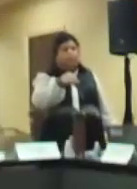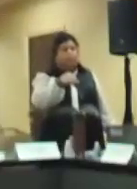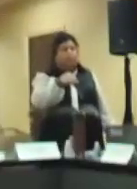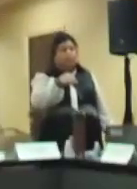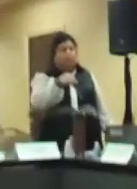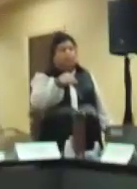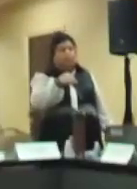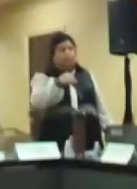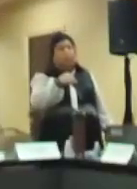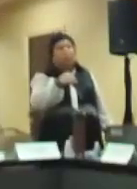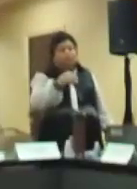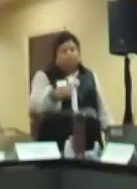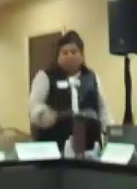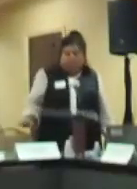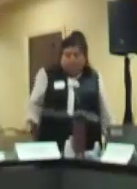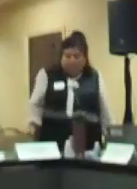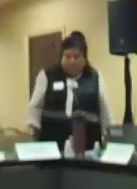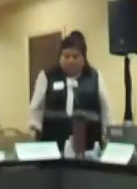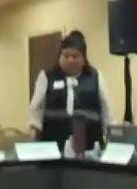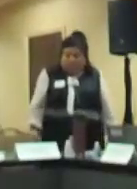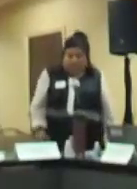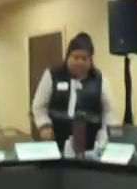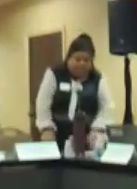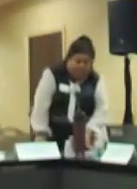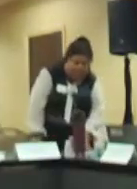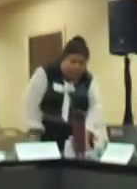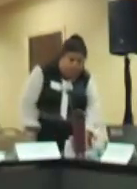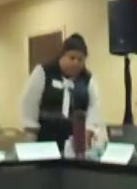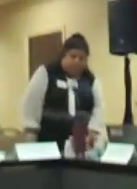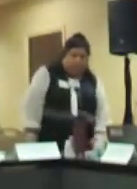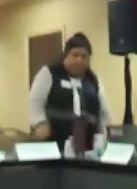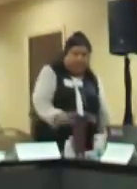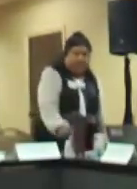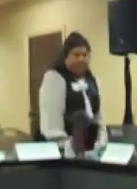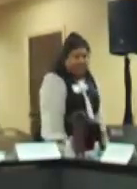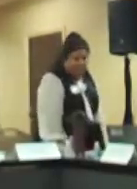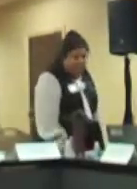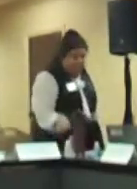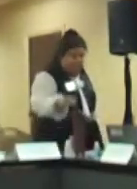new voucher, please come to my phone. No, that's not appreciated. I am just.